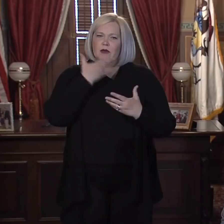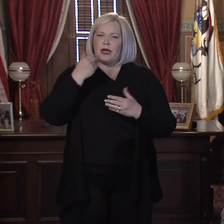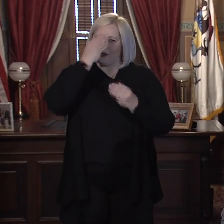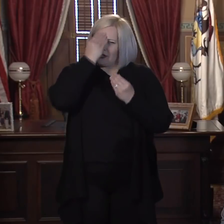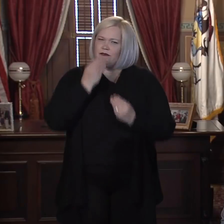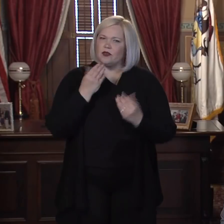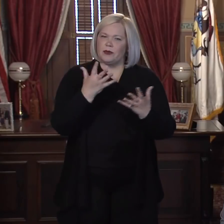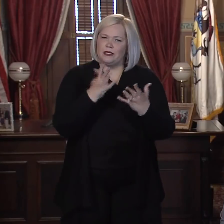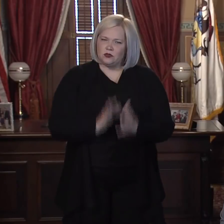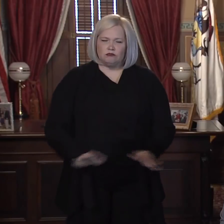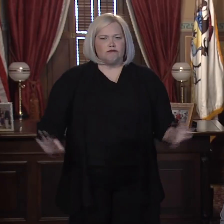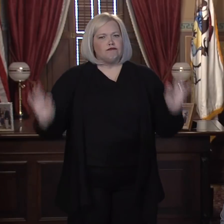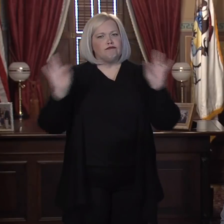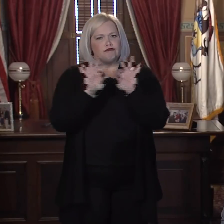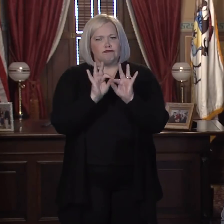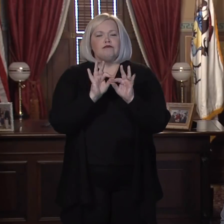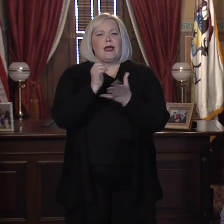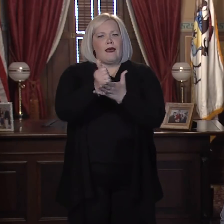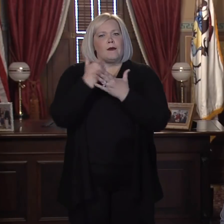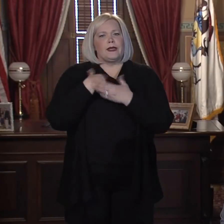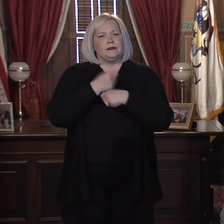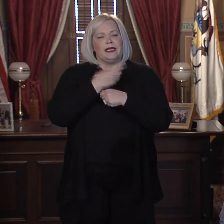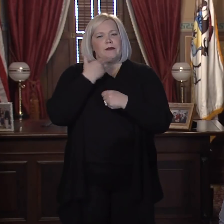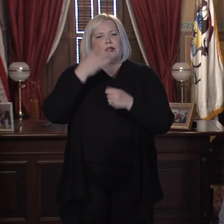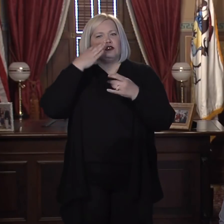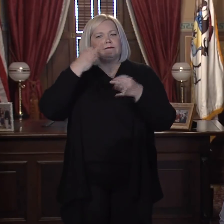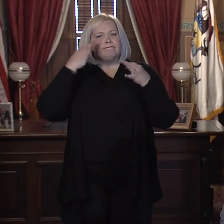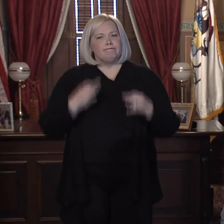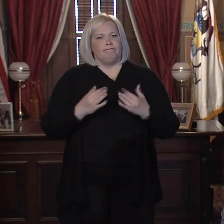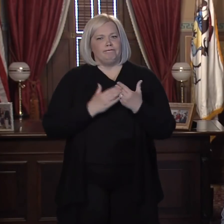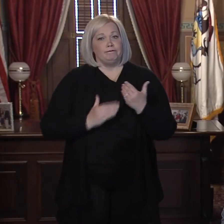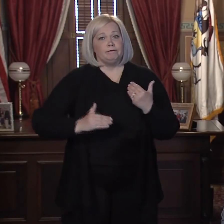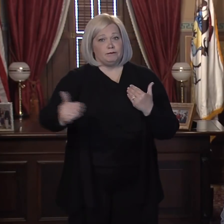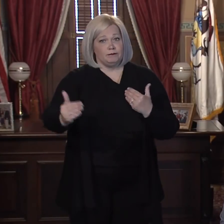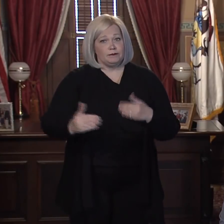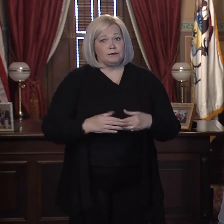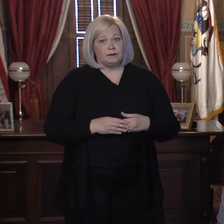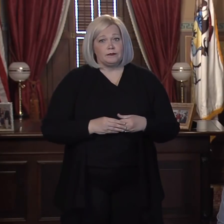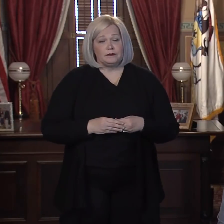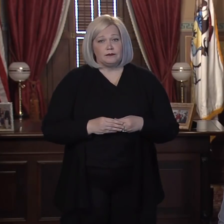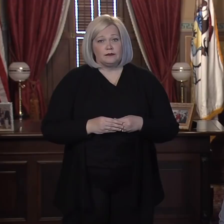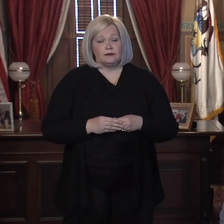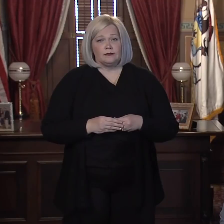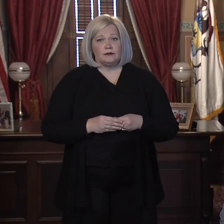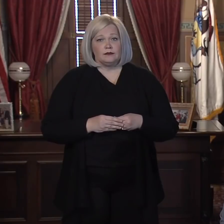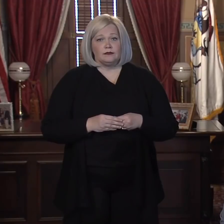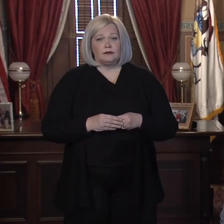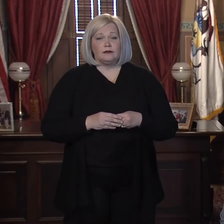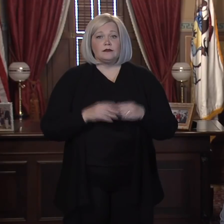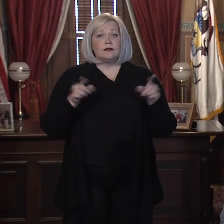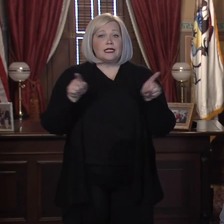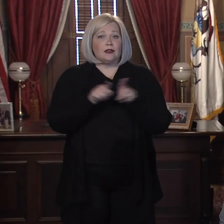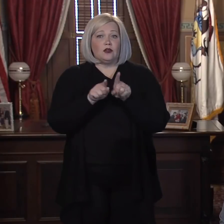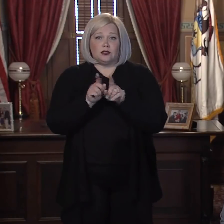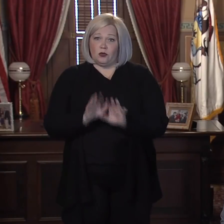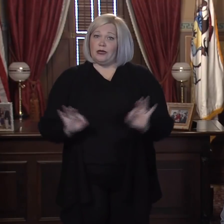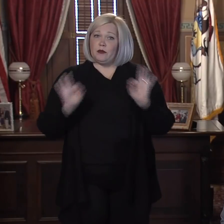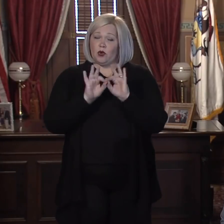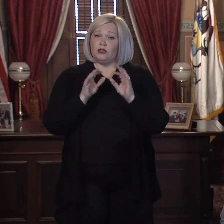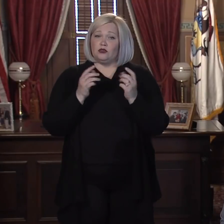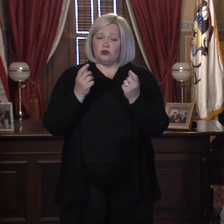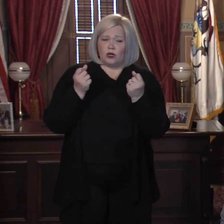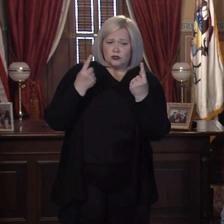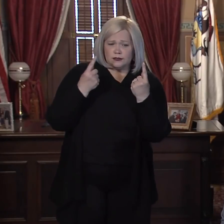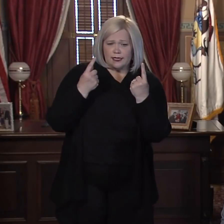would be critical to guiding our public health response, as the Governor mentioned. It's also an important part of